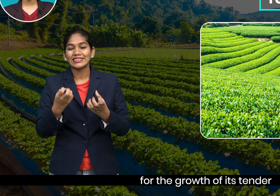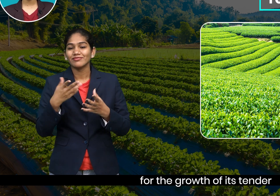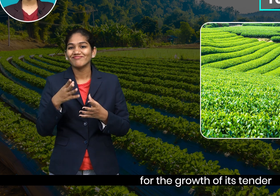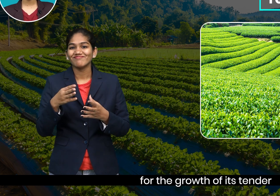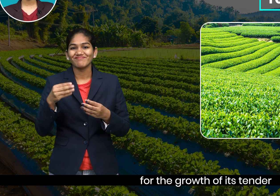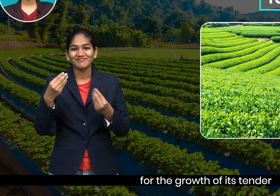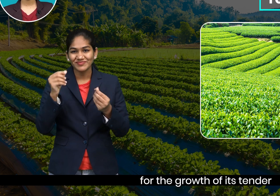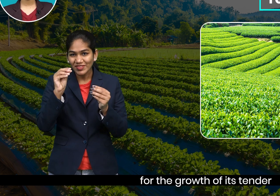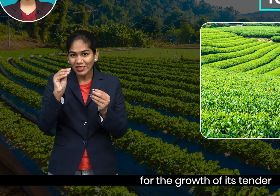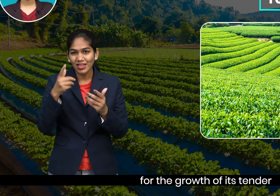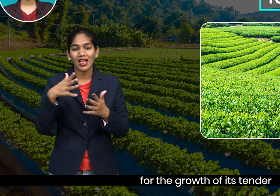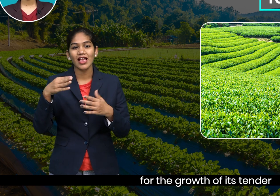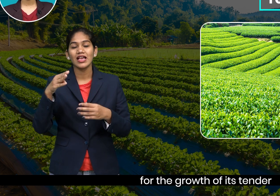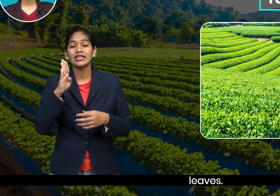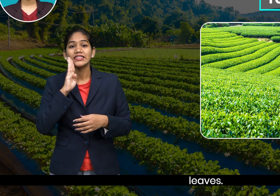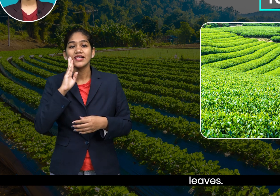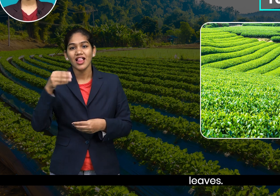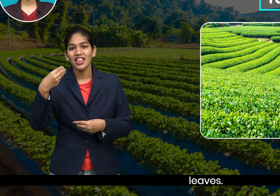leaves.